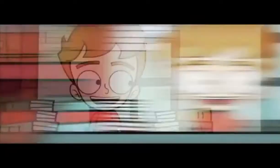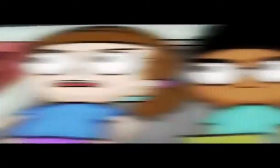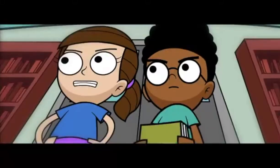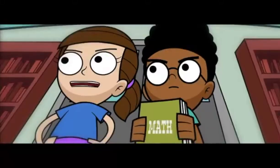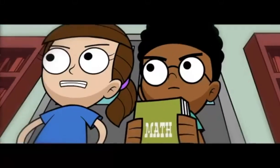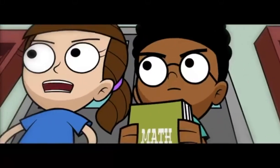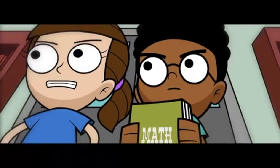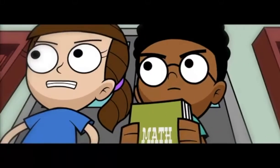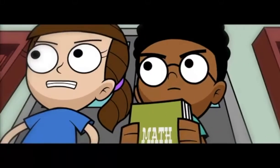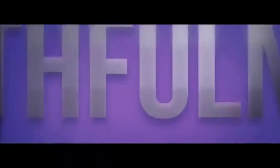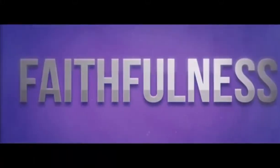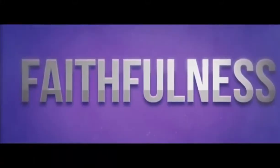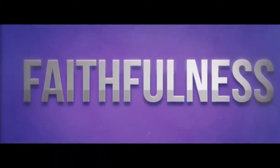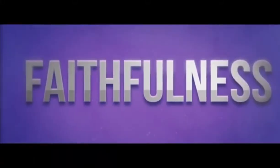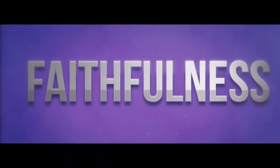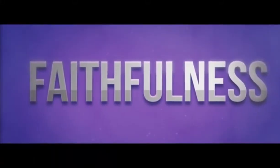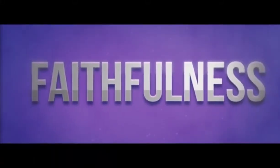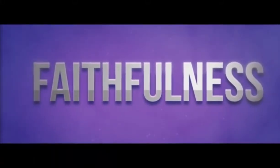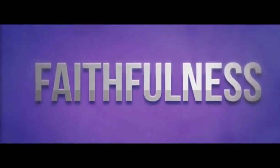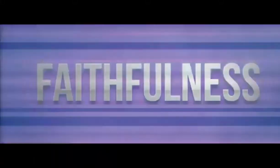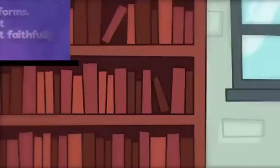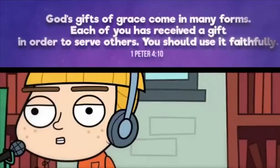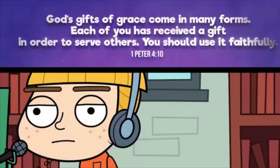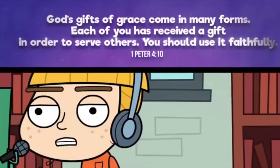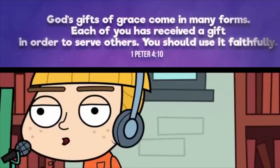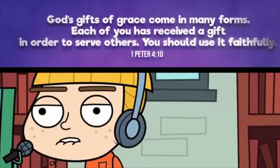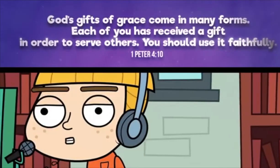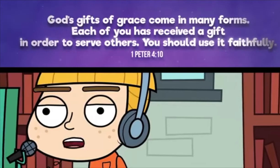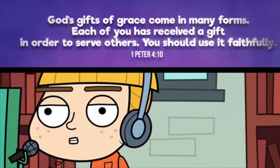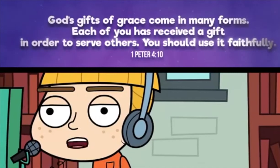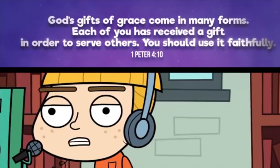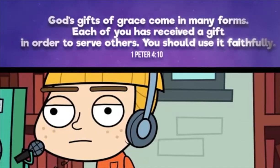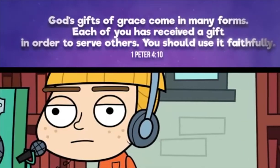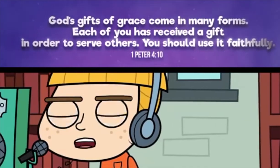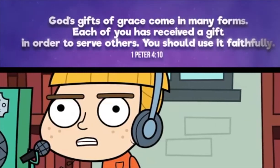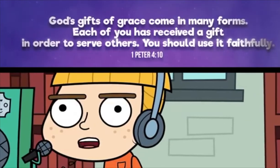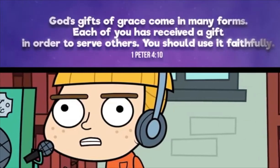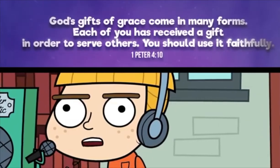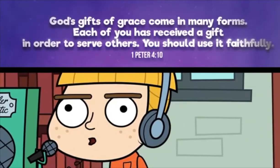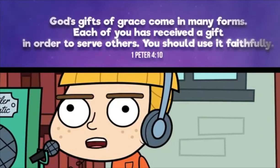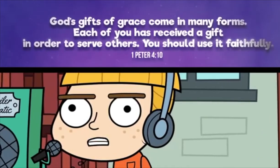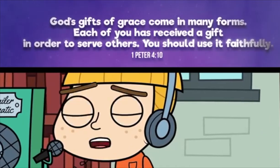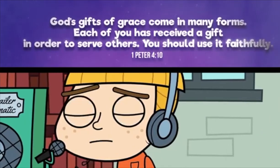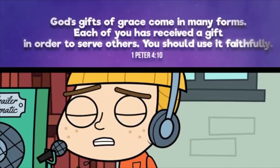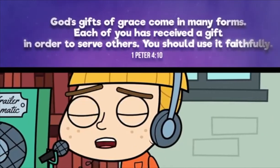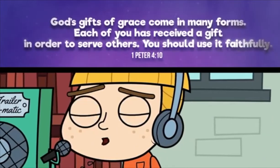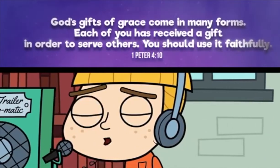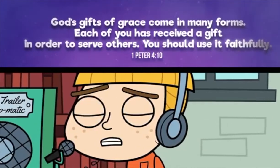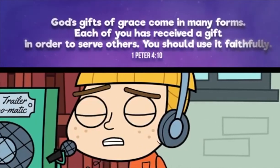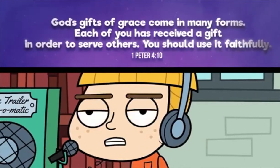Let's do this. Faithfulness. 1 Peter 4:10 says, God's gifts of grace come in many forms.